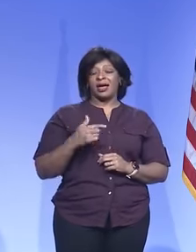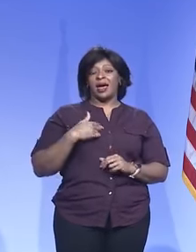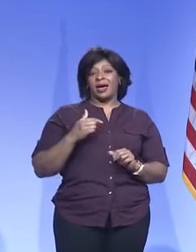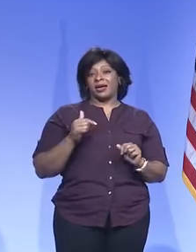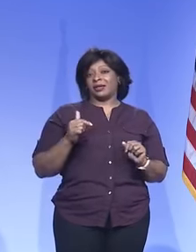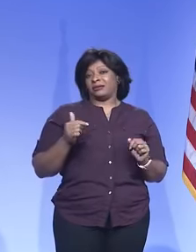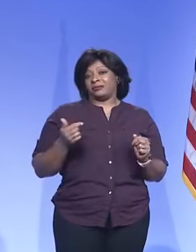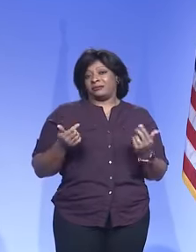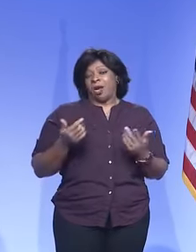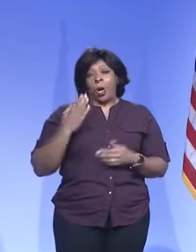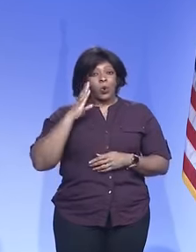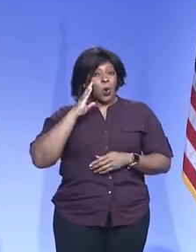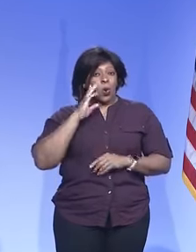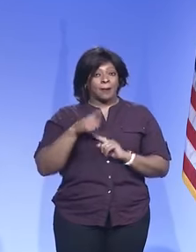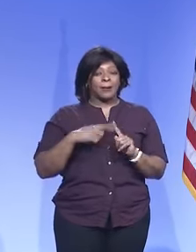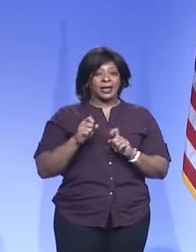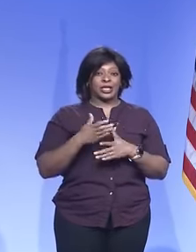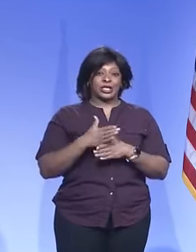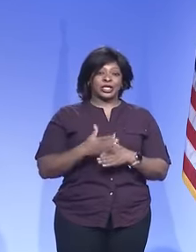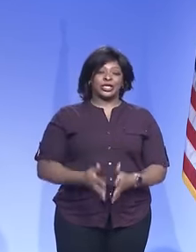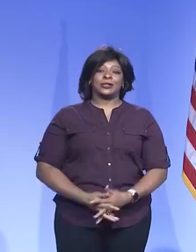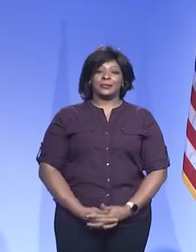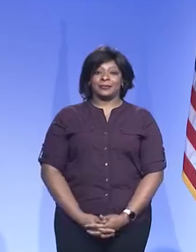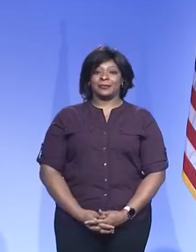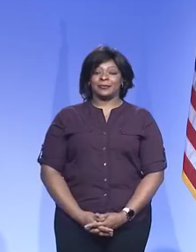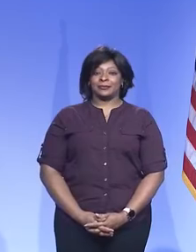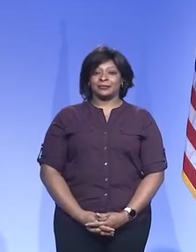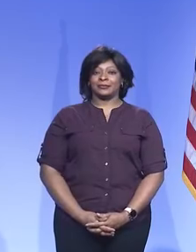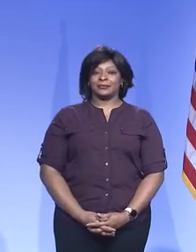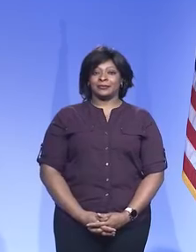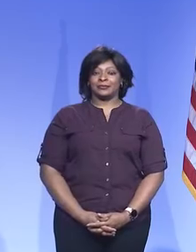I know and can share.